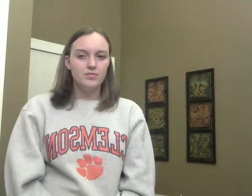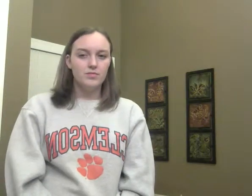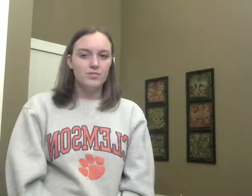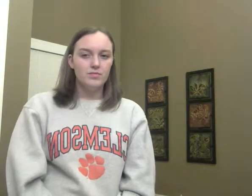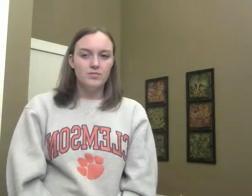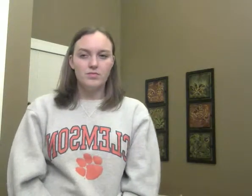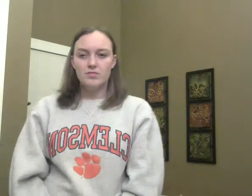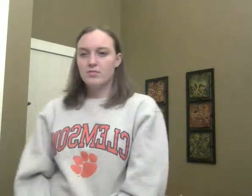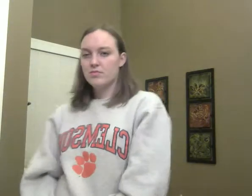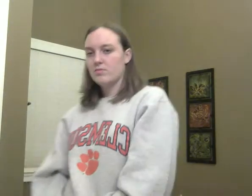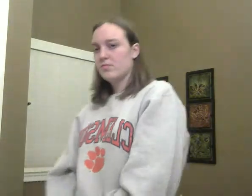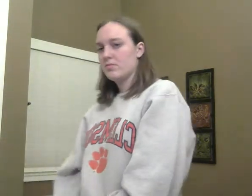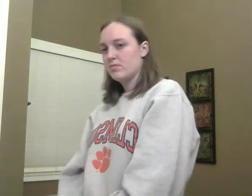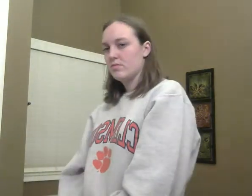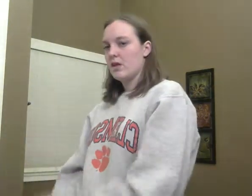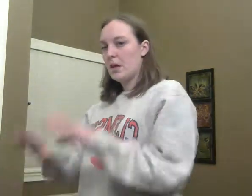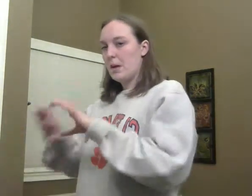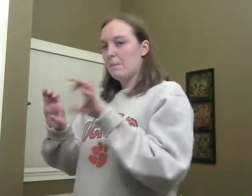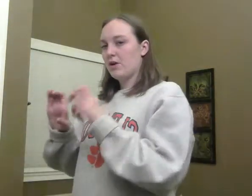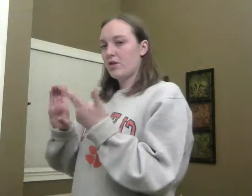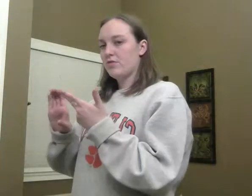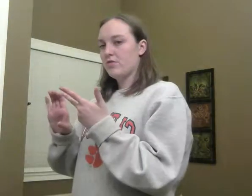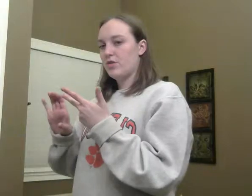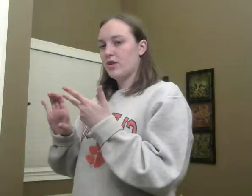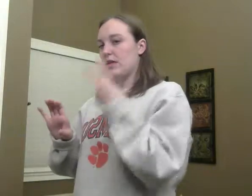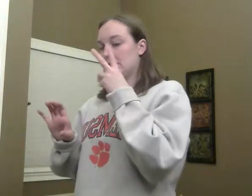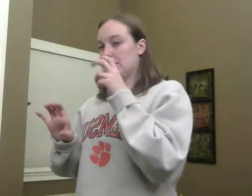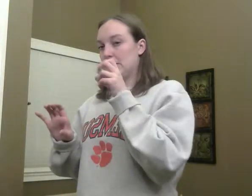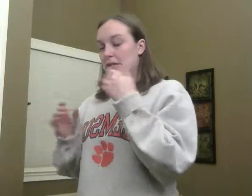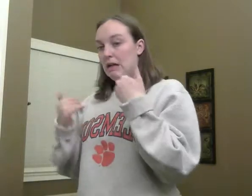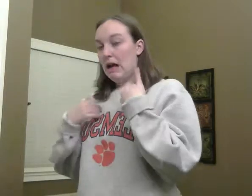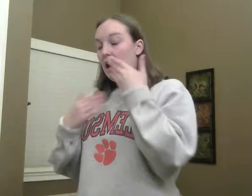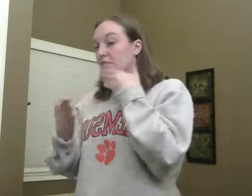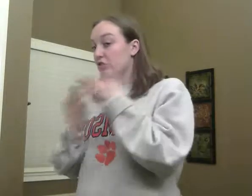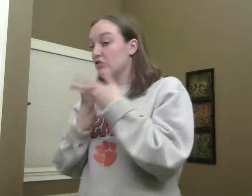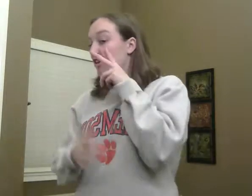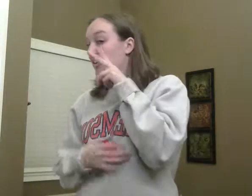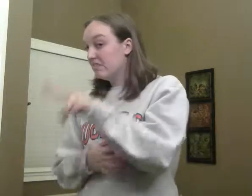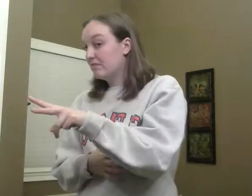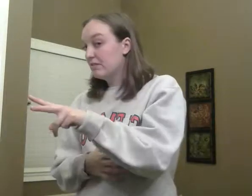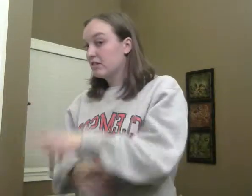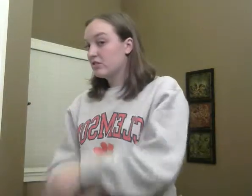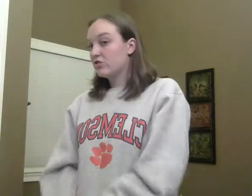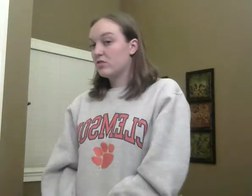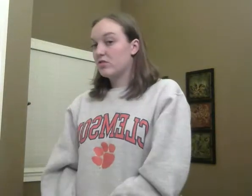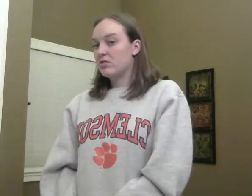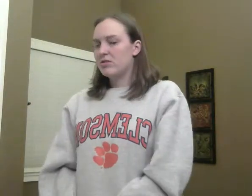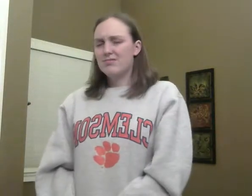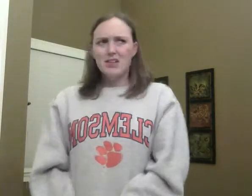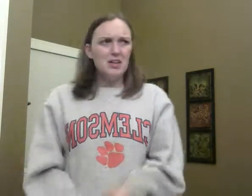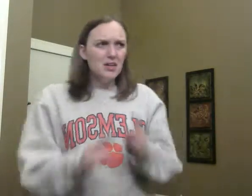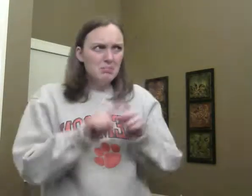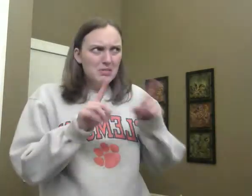water striders also have very good vision and can move. Yeah, but that doesn't say what would happen. If water striders would